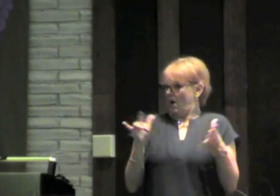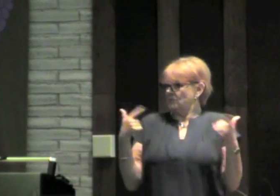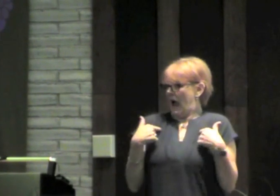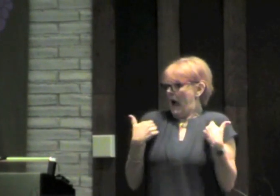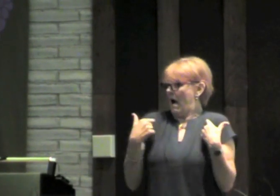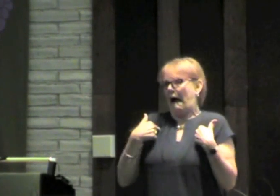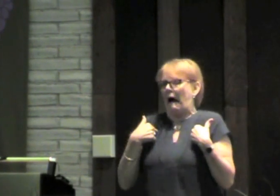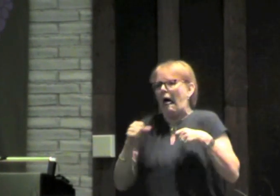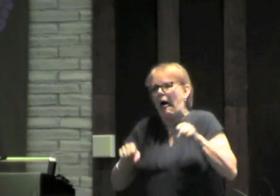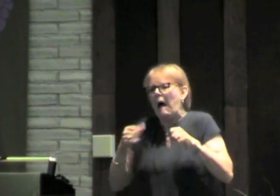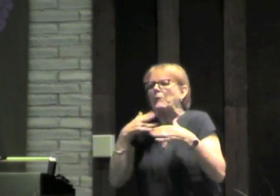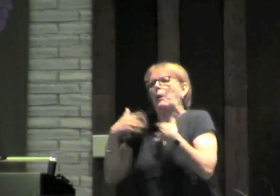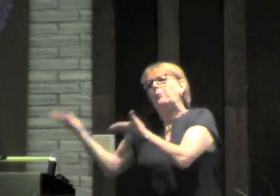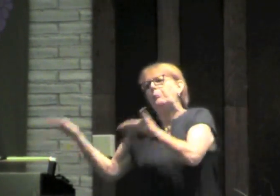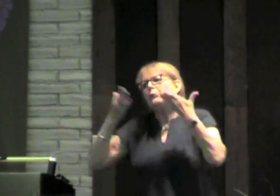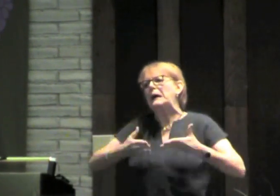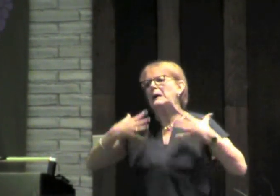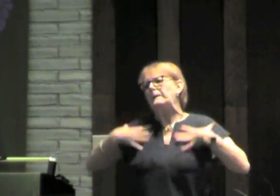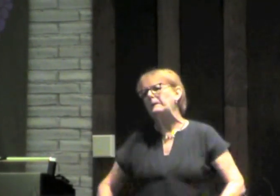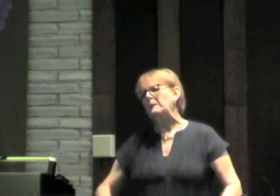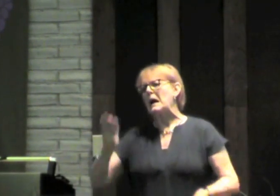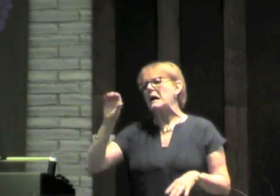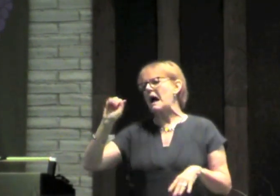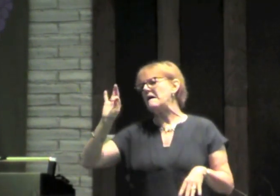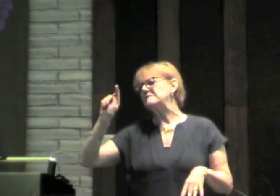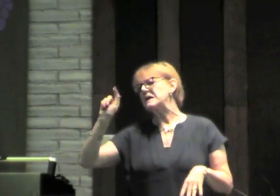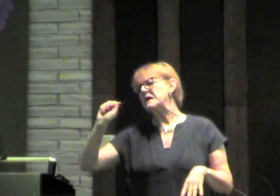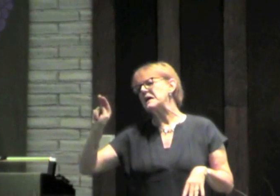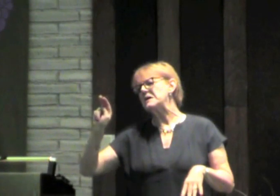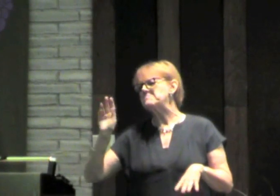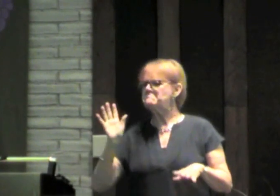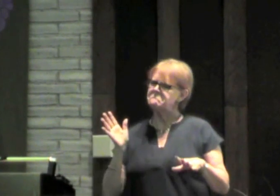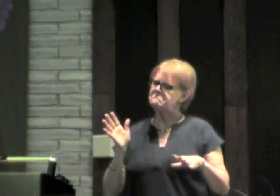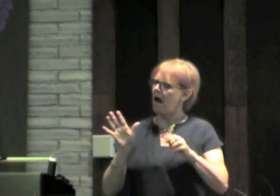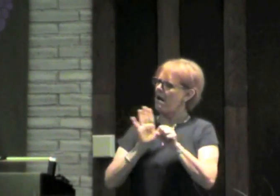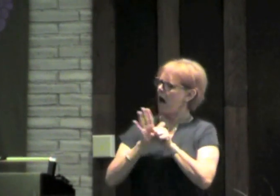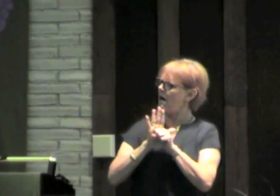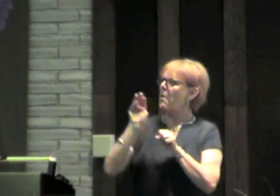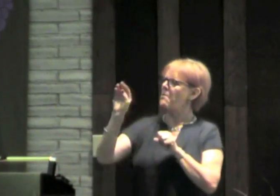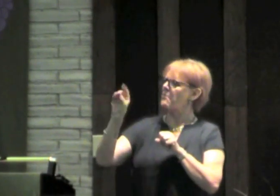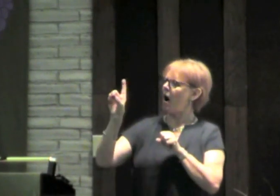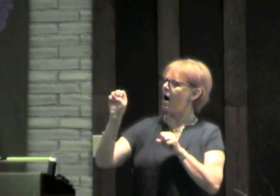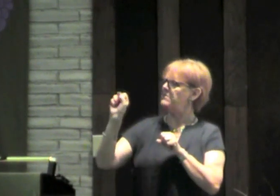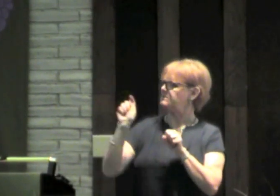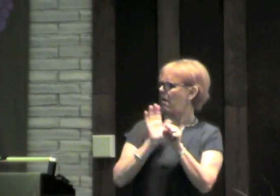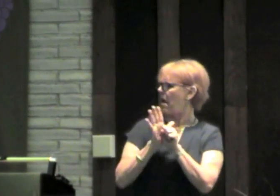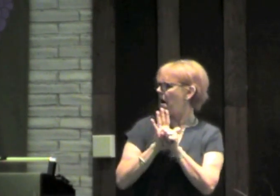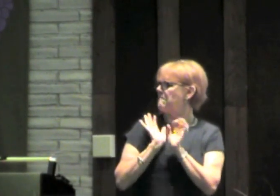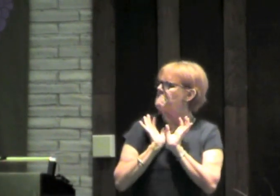sleeveless attire. And this was about the only dress I had, and I thought, well, maybe I'd better pack a caftan.